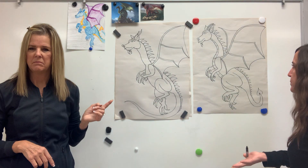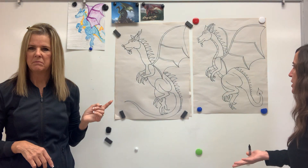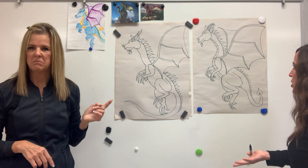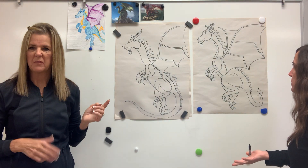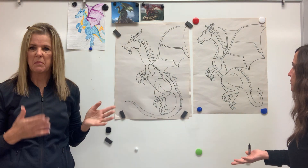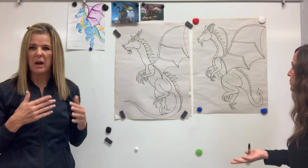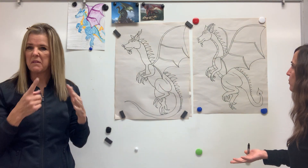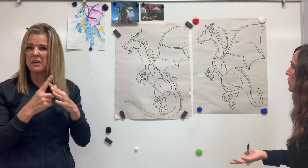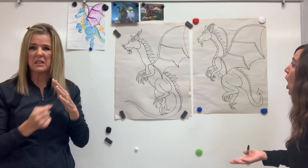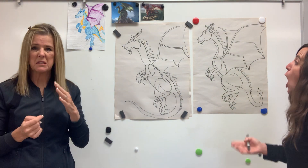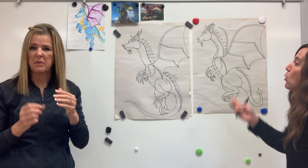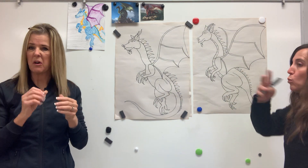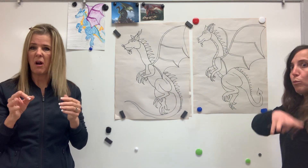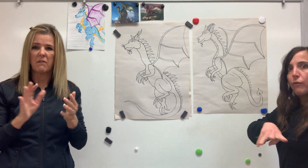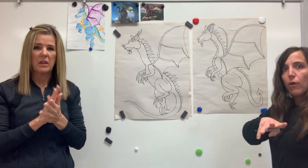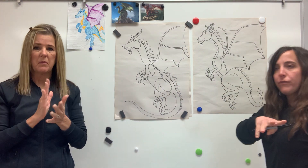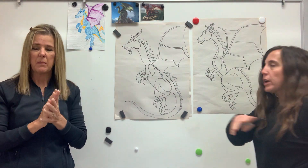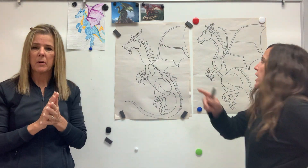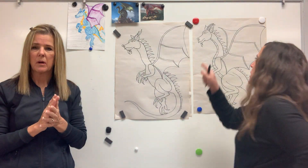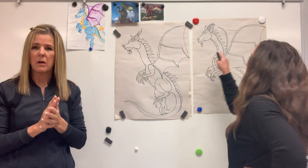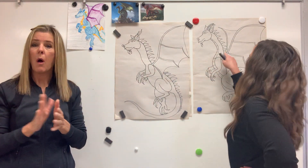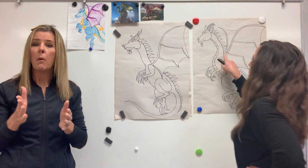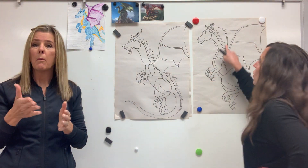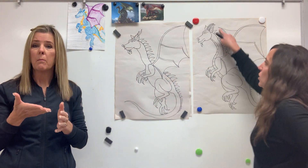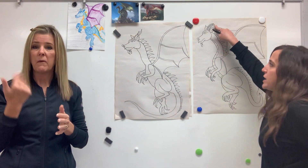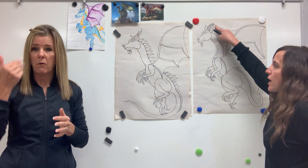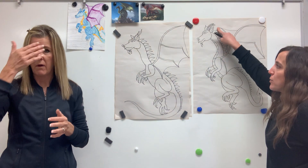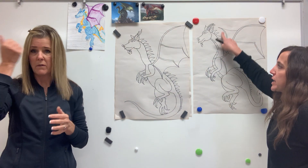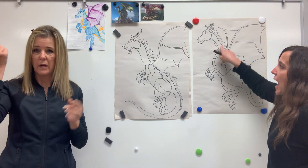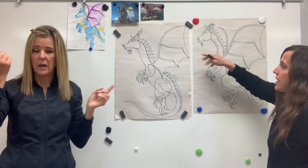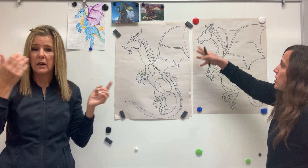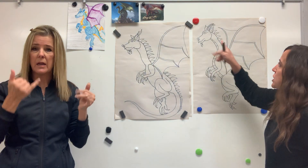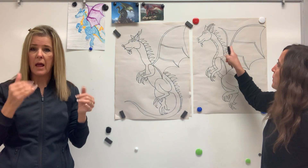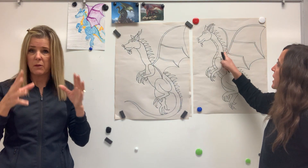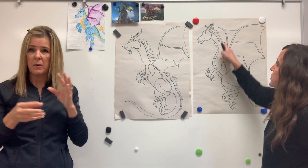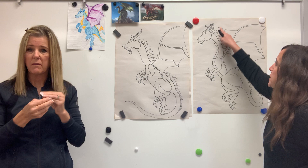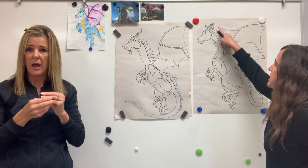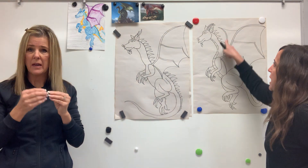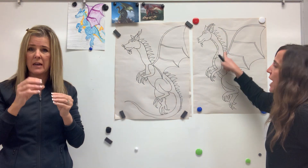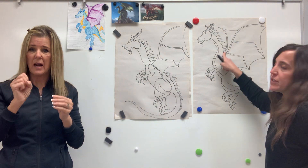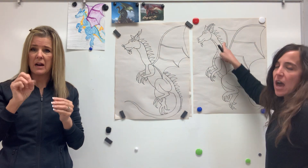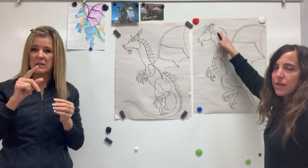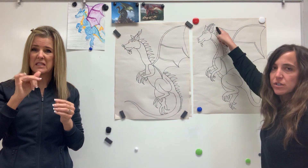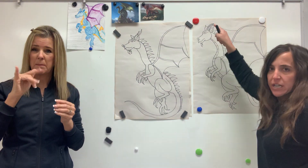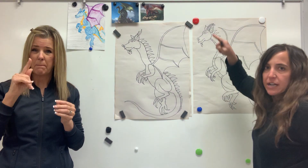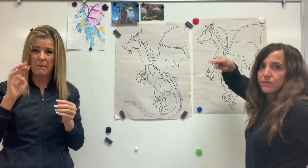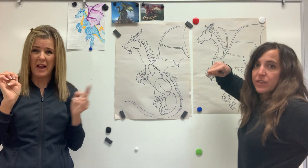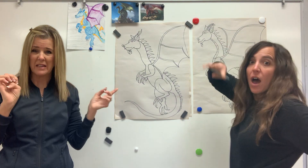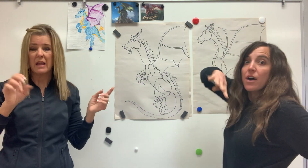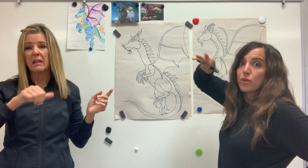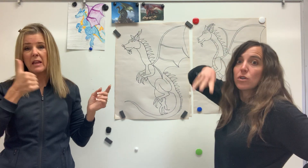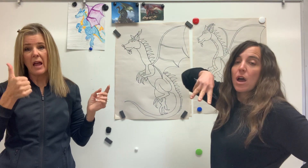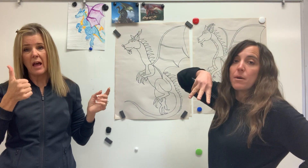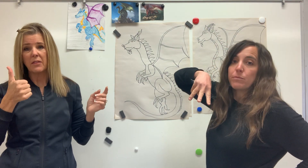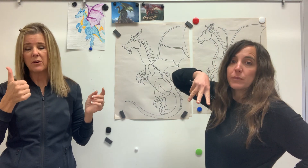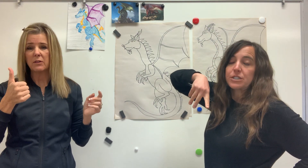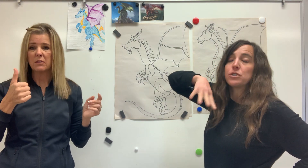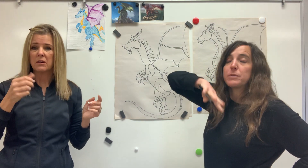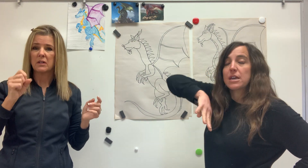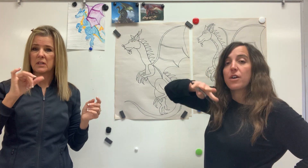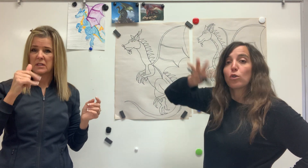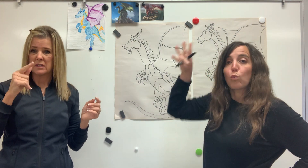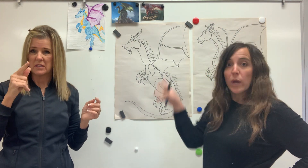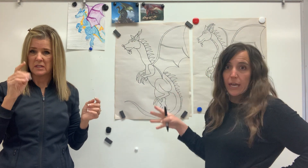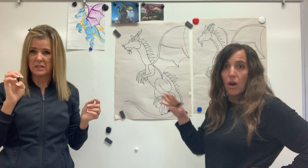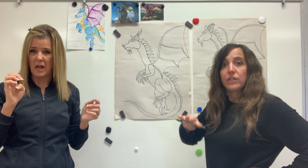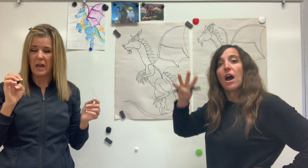just disappear. Oh, before I forget, now that we added our spikes, we need to add the other side of the other,